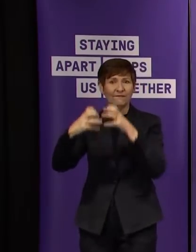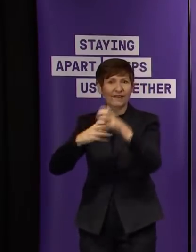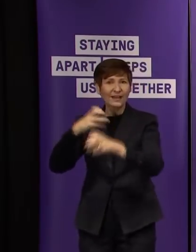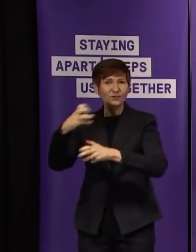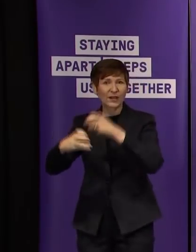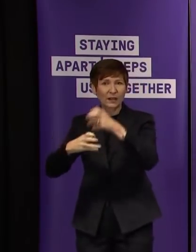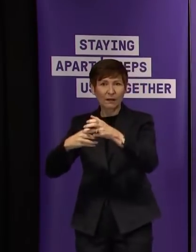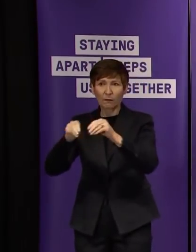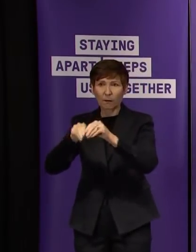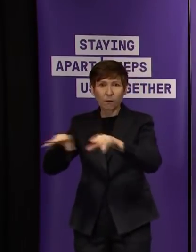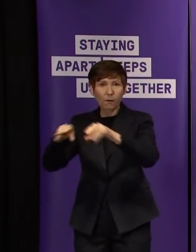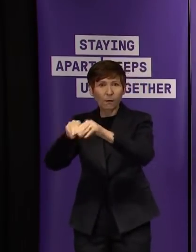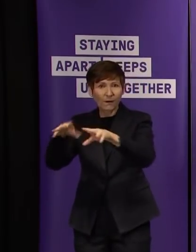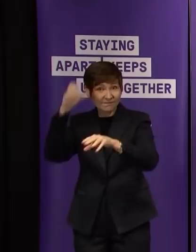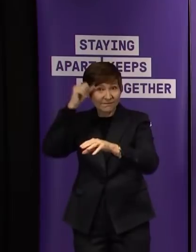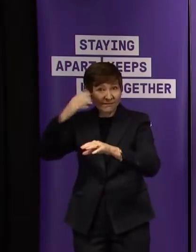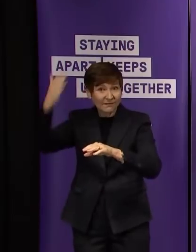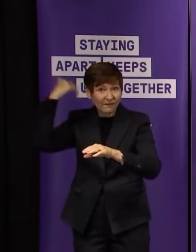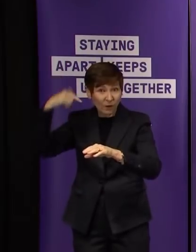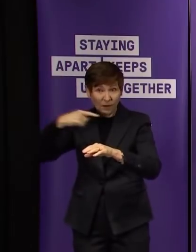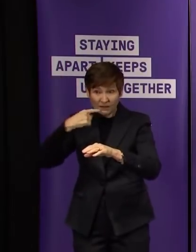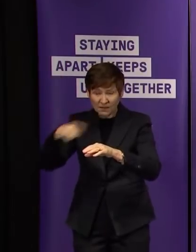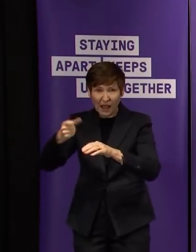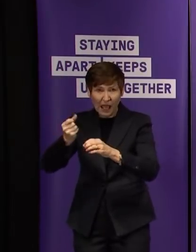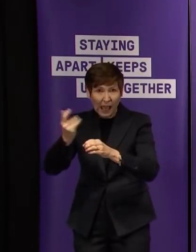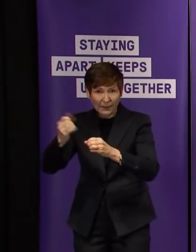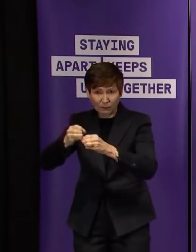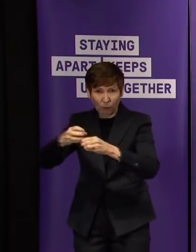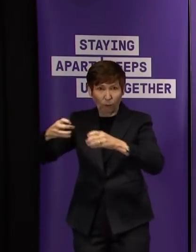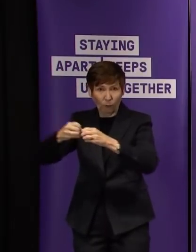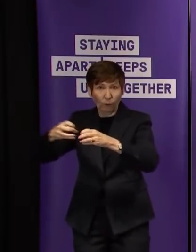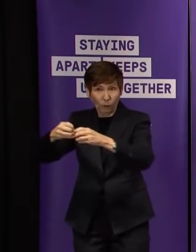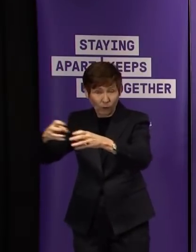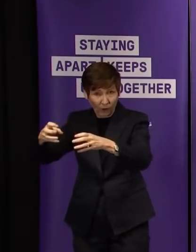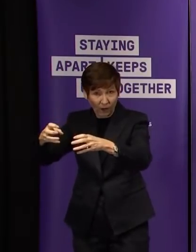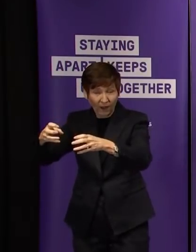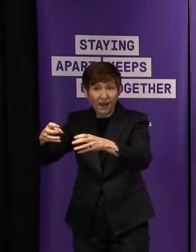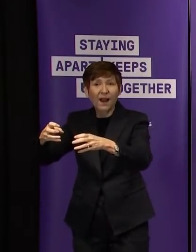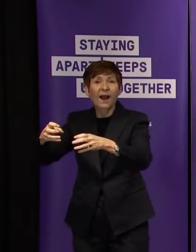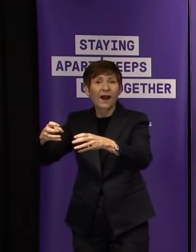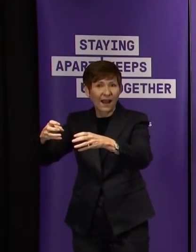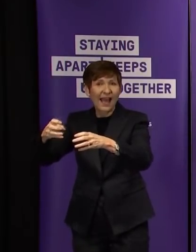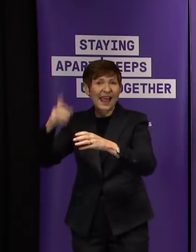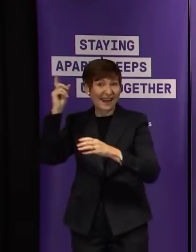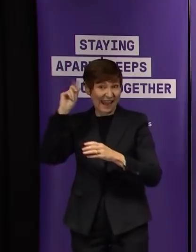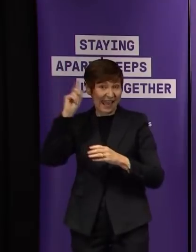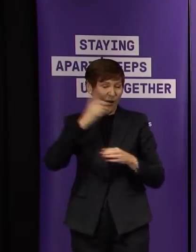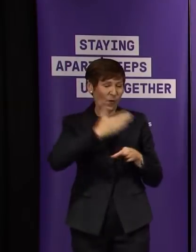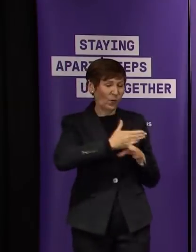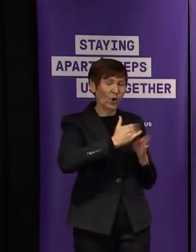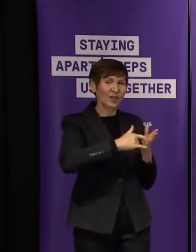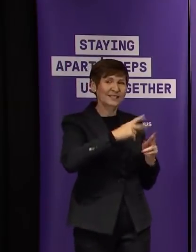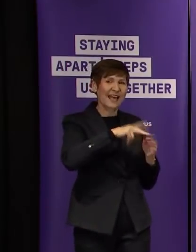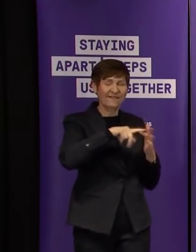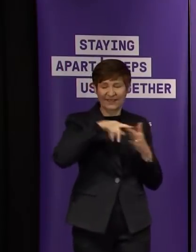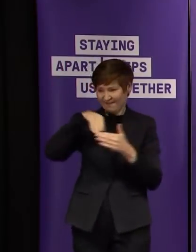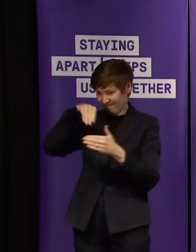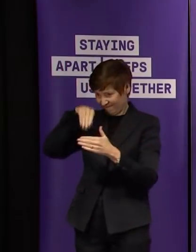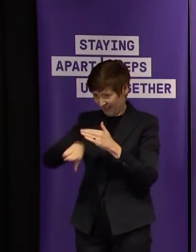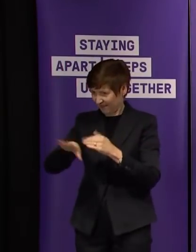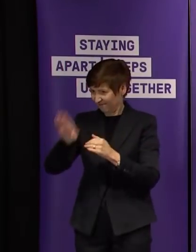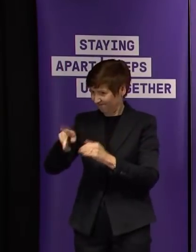prevention programs where they've had another case introduced and no further spread. So we know what